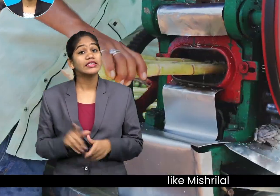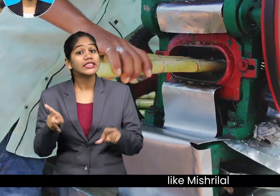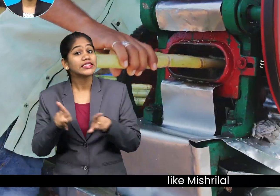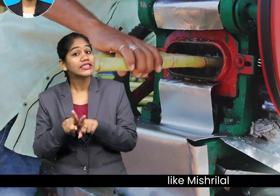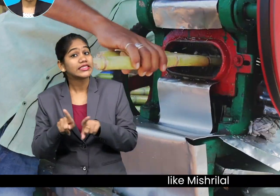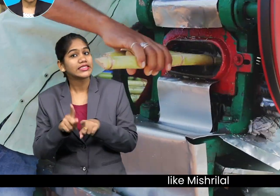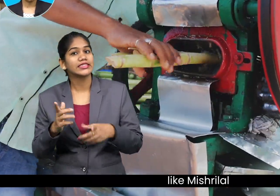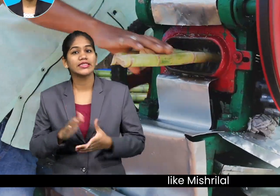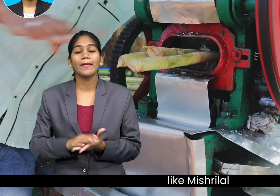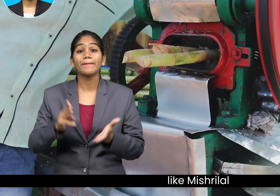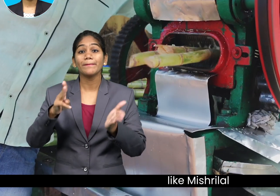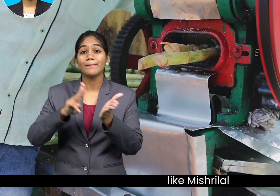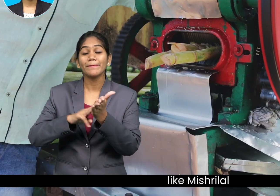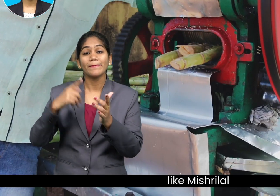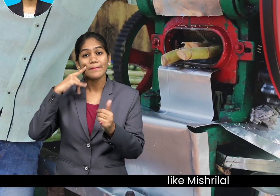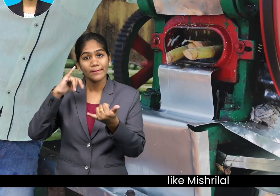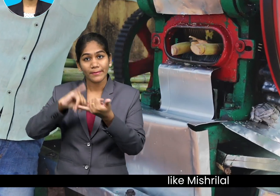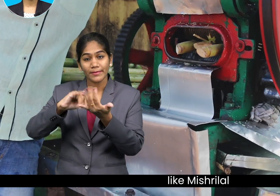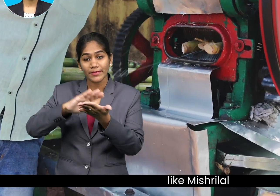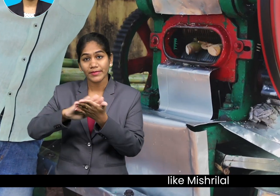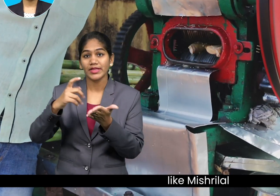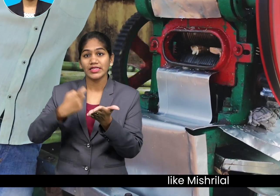like Mishrilal